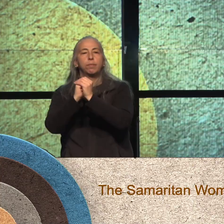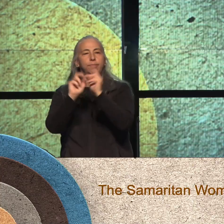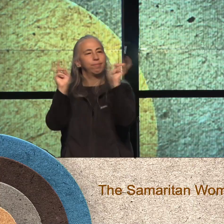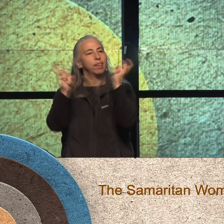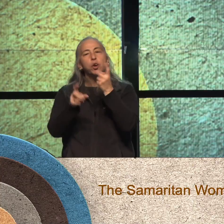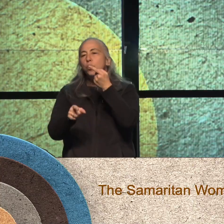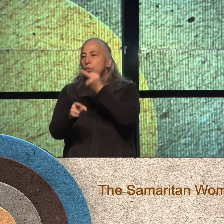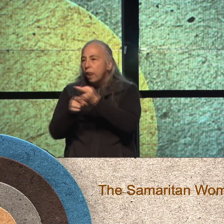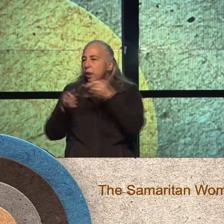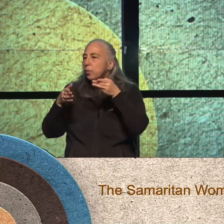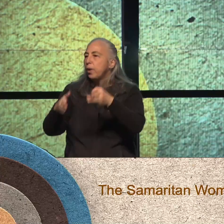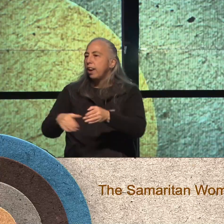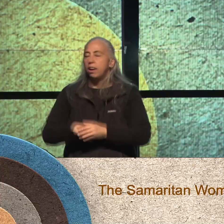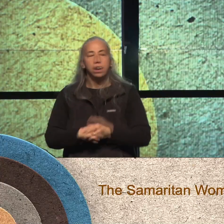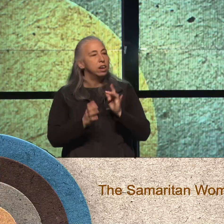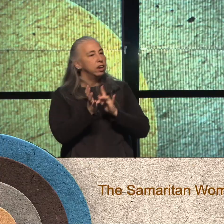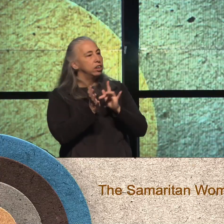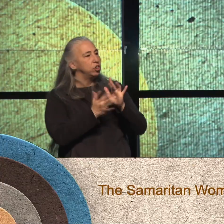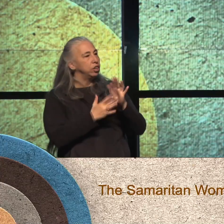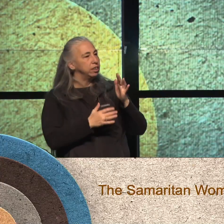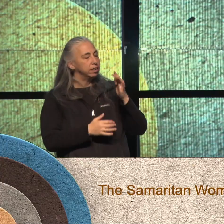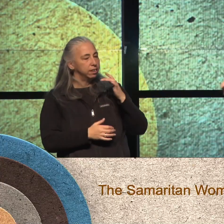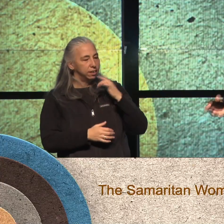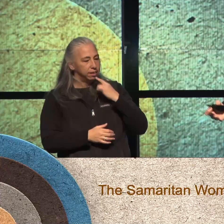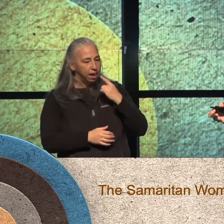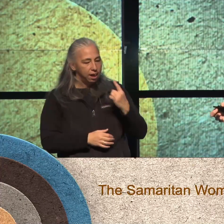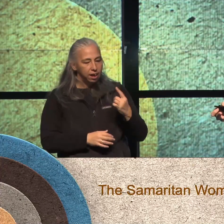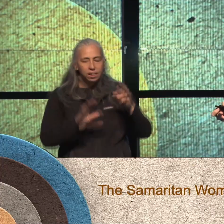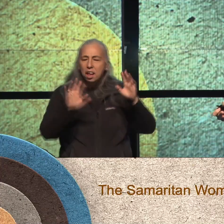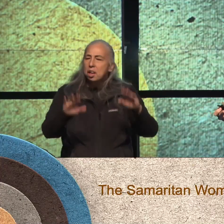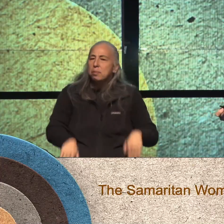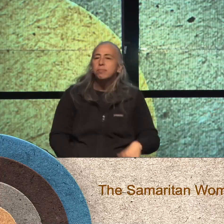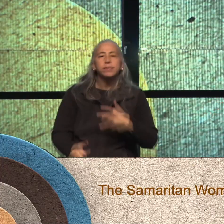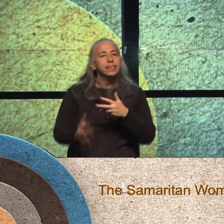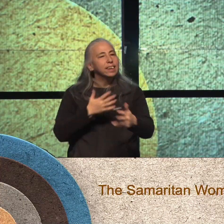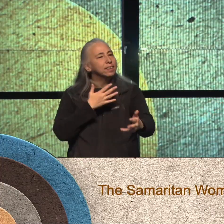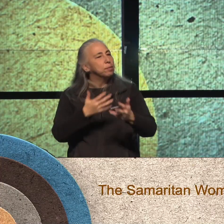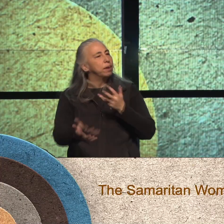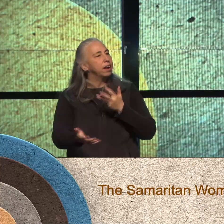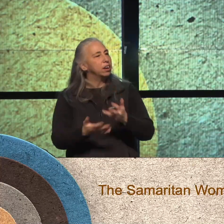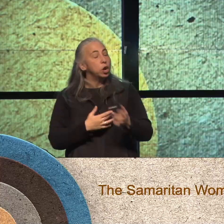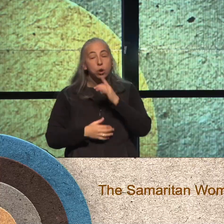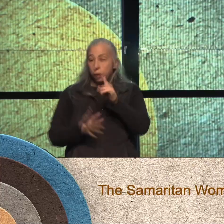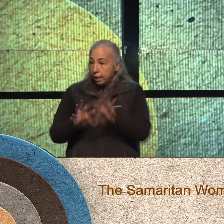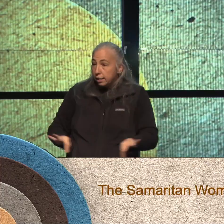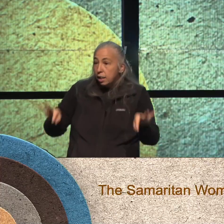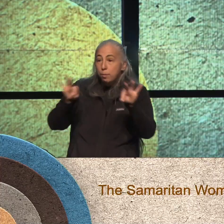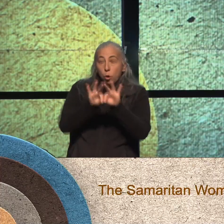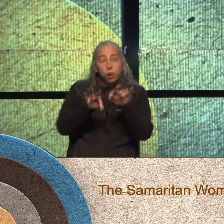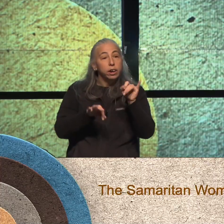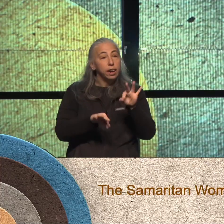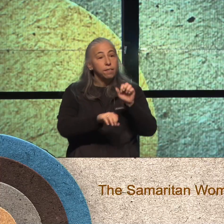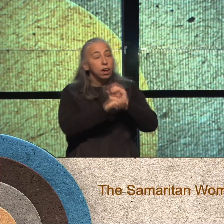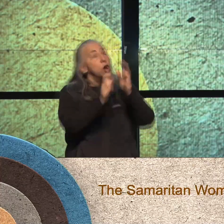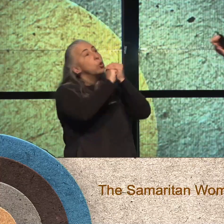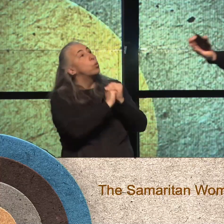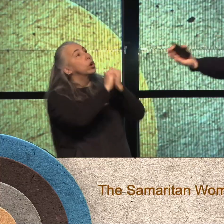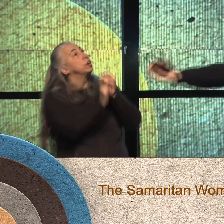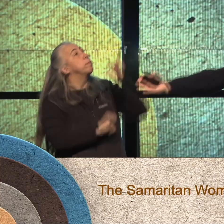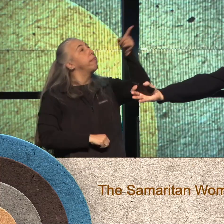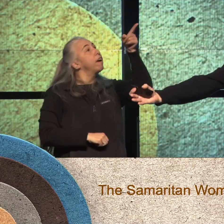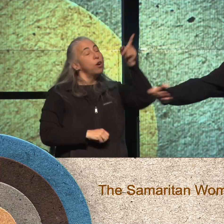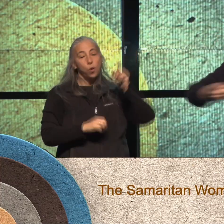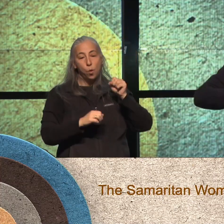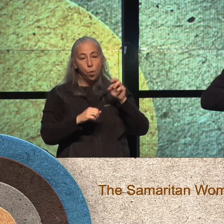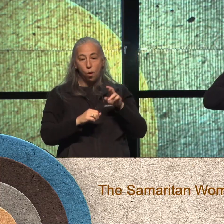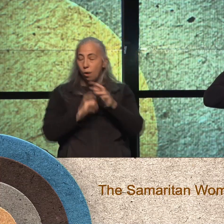Jesus says, oh my gosh, listen, it doesn't matter. Doesn't matter if you worship on that mountain. Doesn't matter if you worship